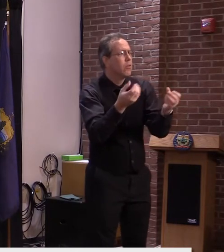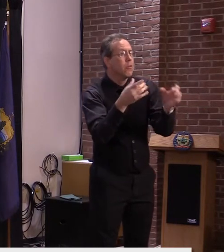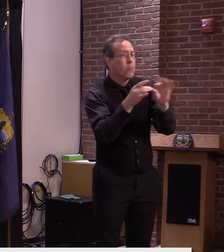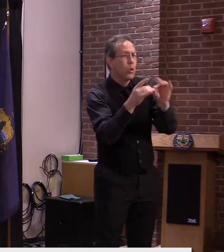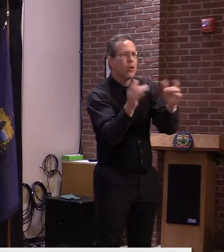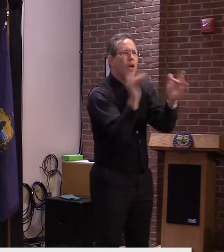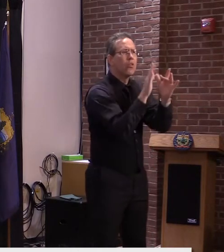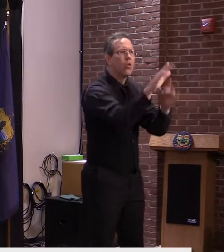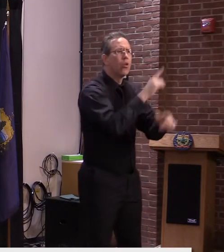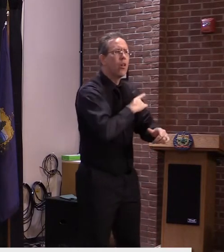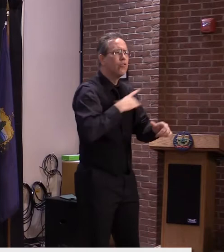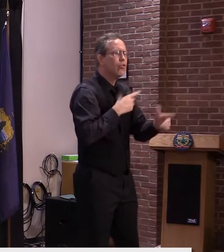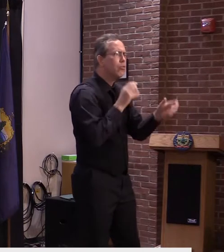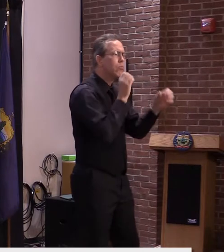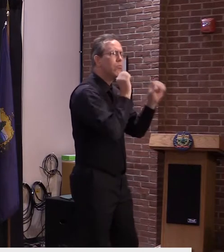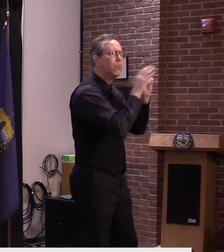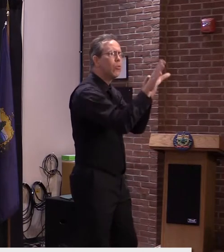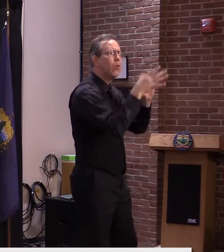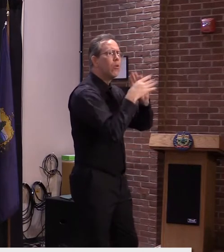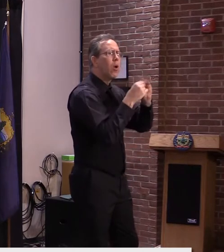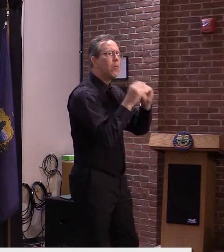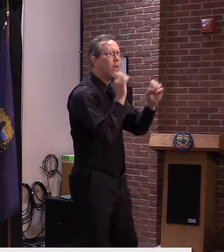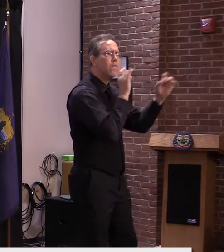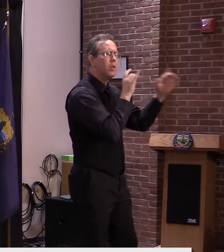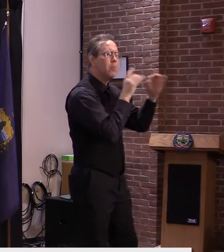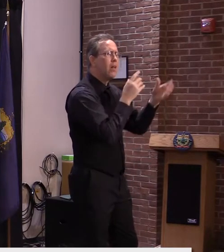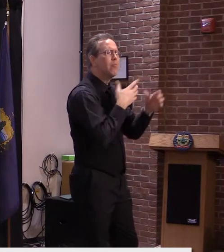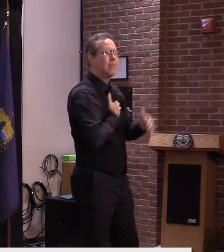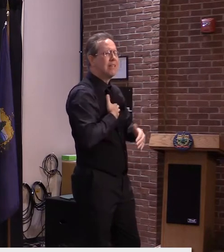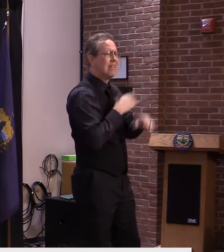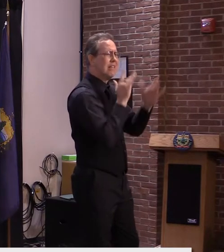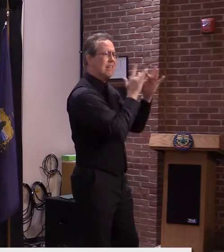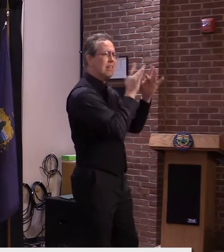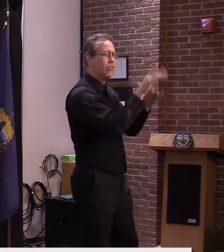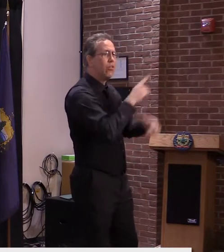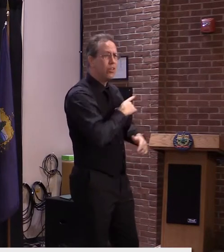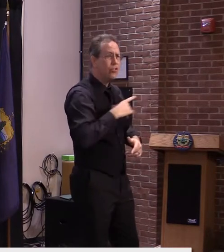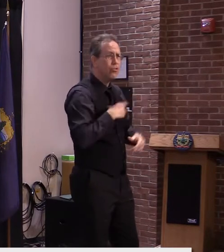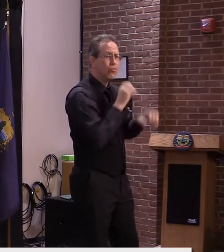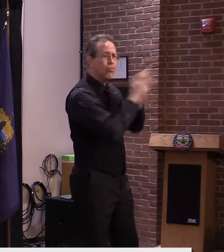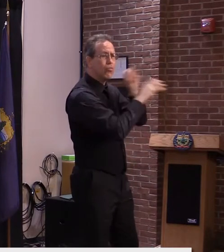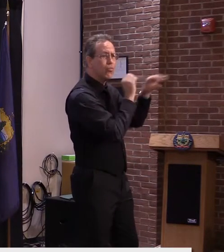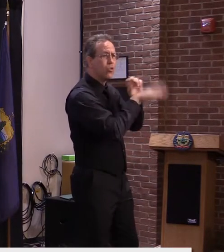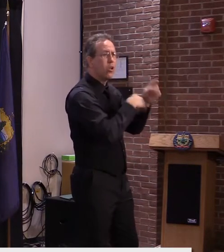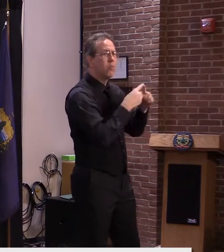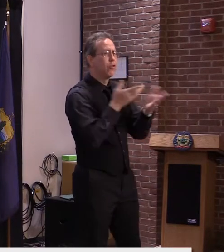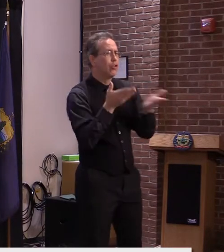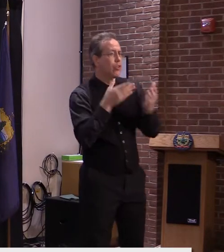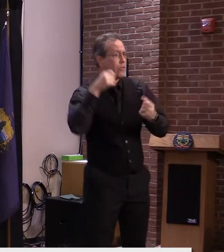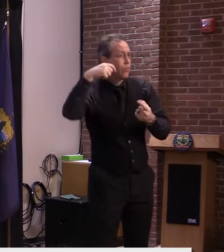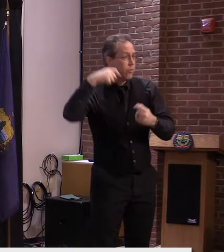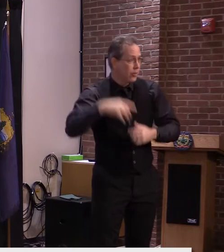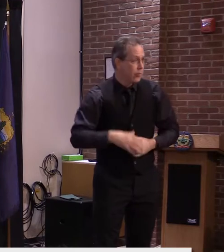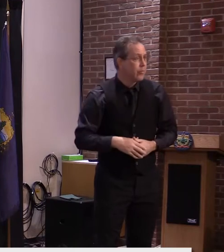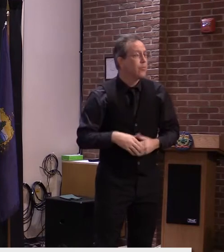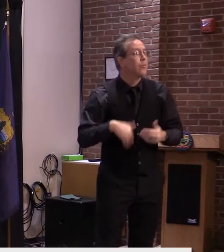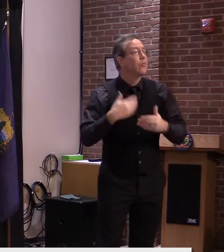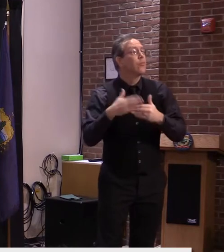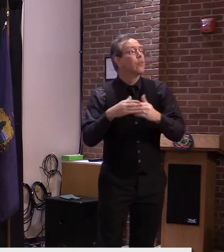make it a priority. With that, I'll turn it over to Commissioner Tierney, who will go into further detail.